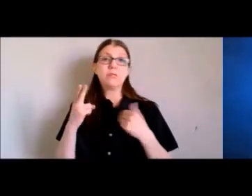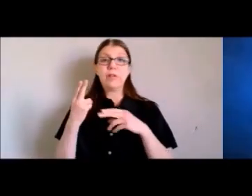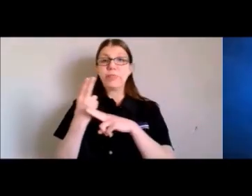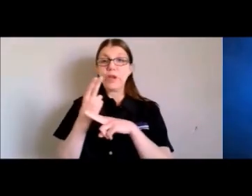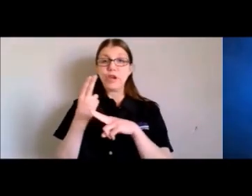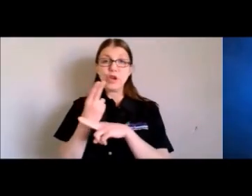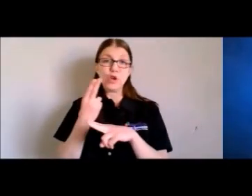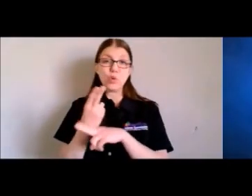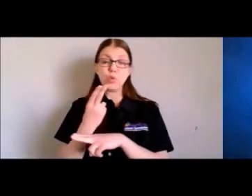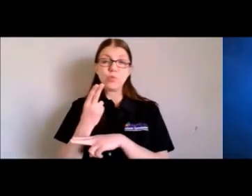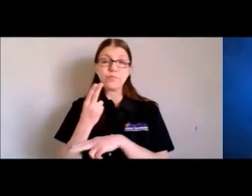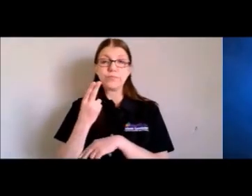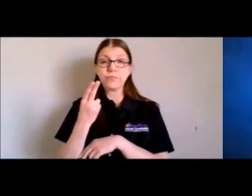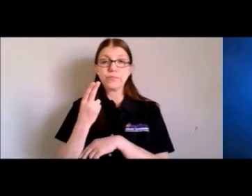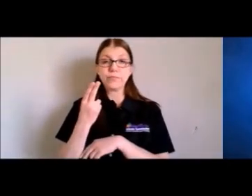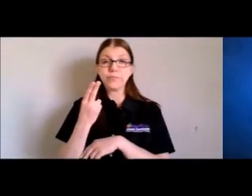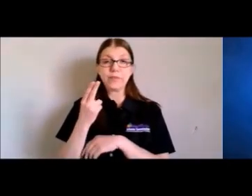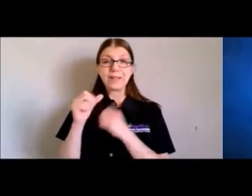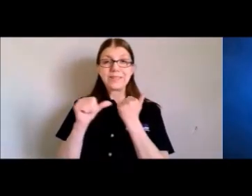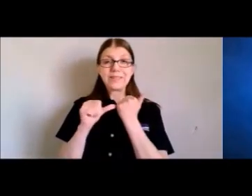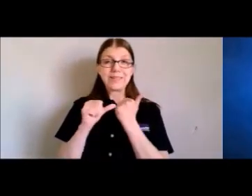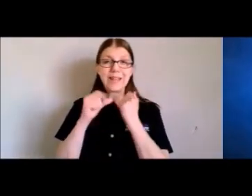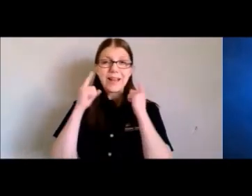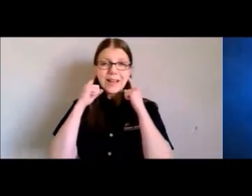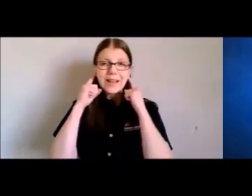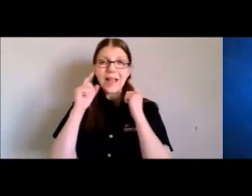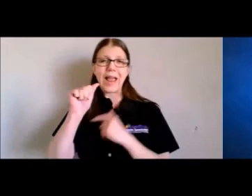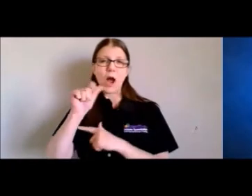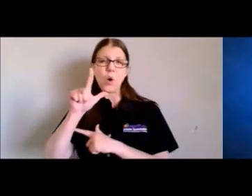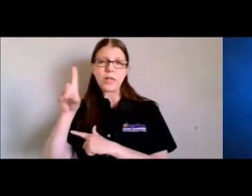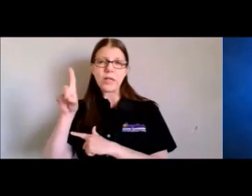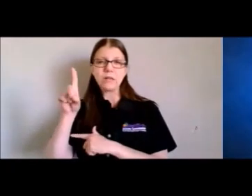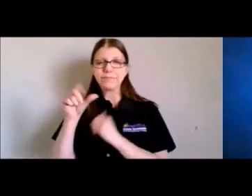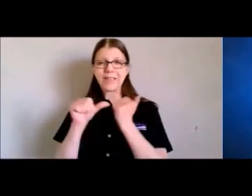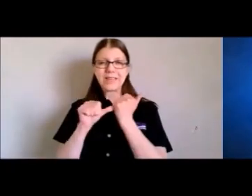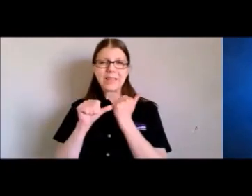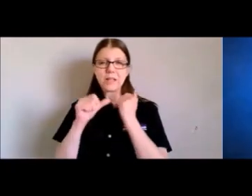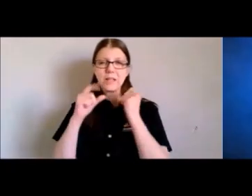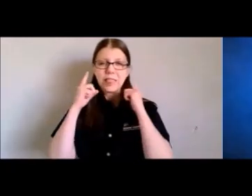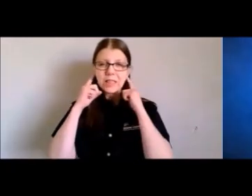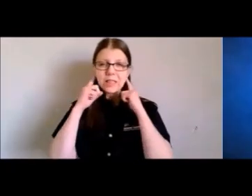aids or cochlear implants to be able to access auditory communication,